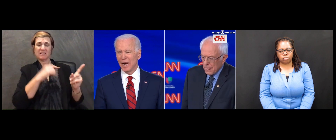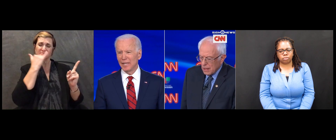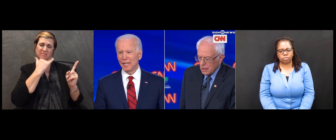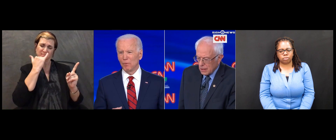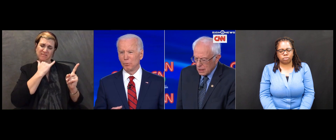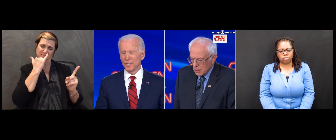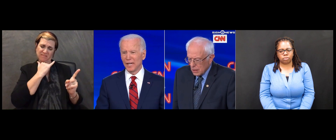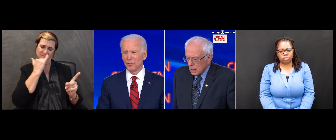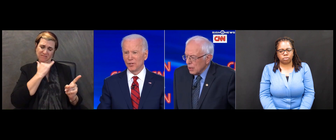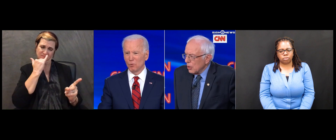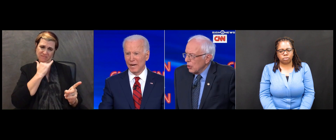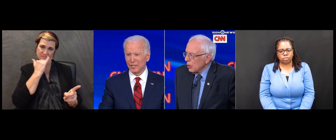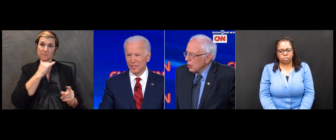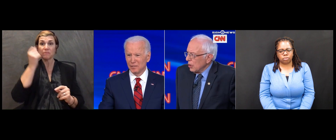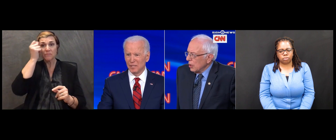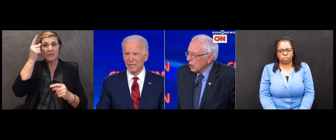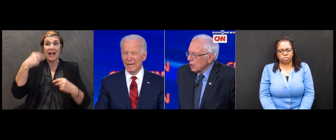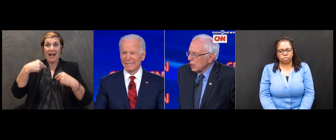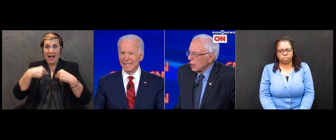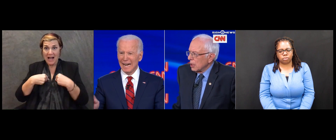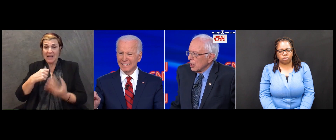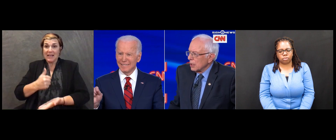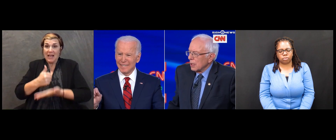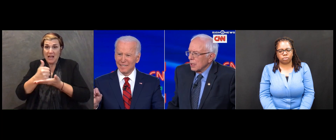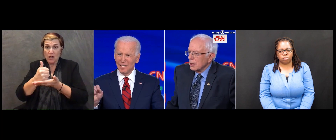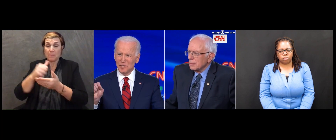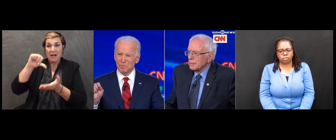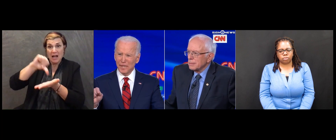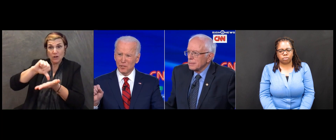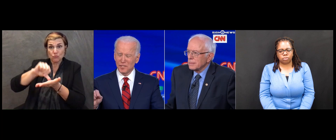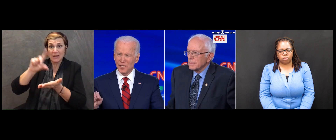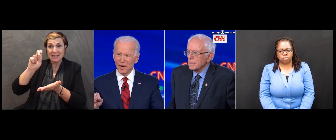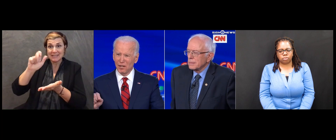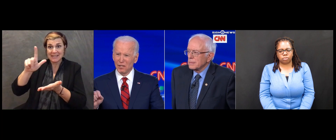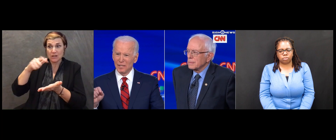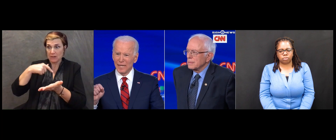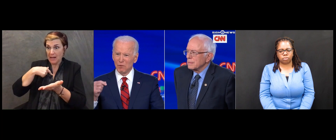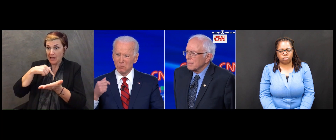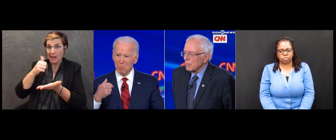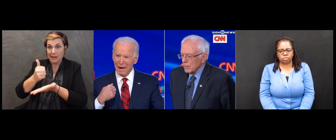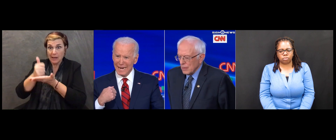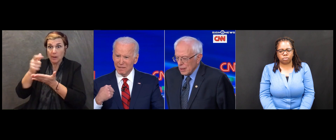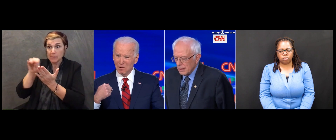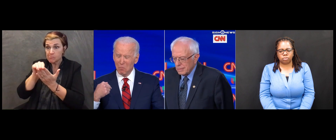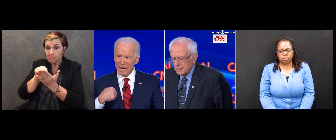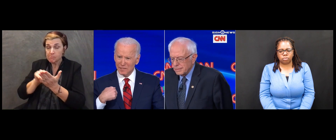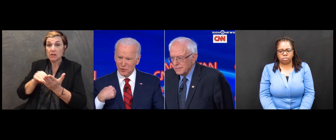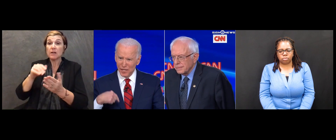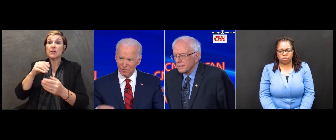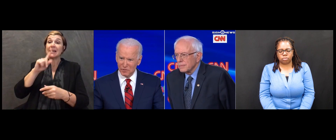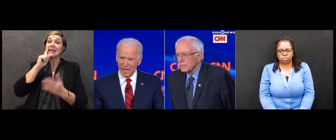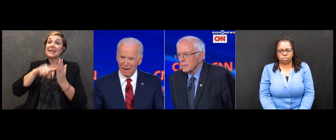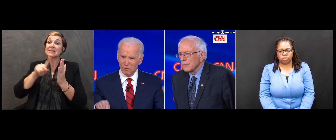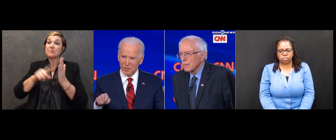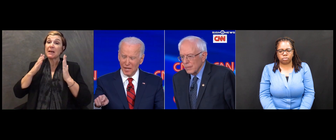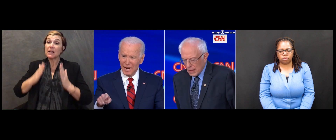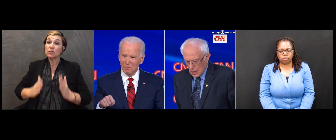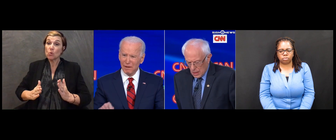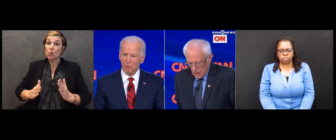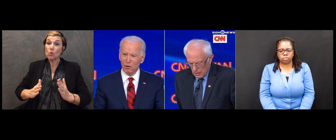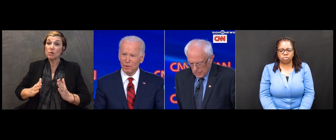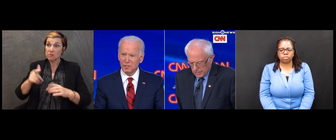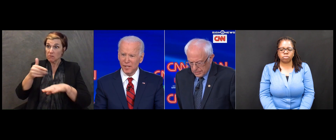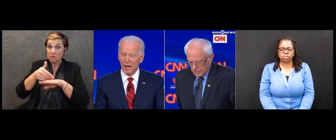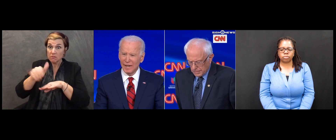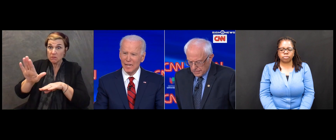I'm the guy that helped put together the Iran deal and got the inspectors in there. That was my chief of staff was the guy,